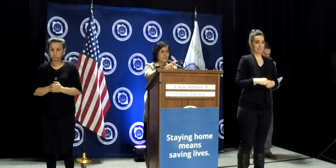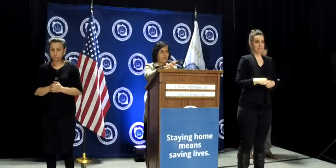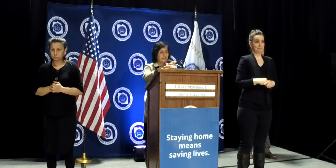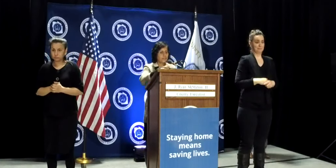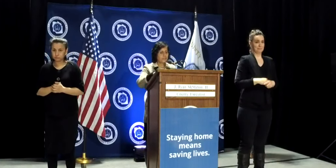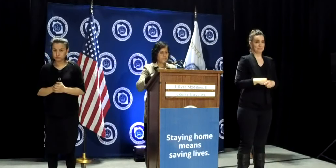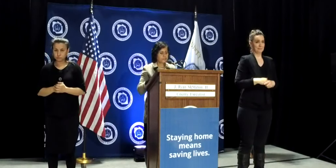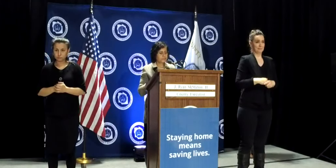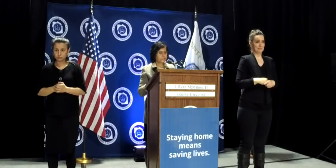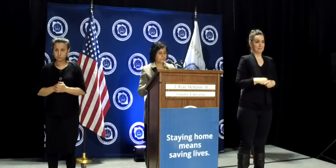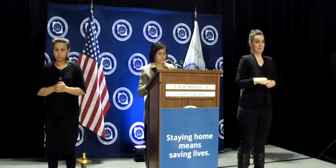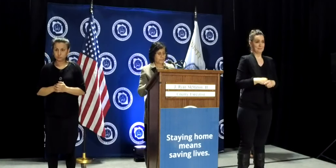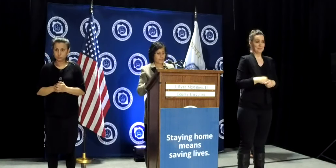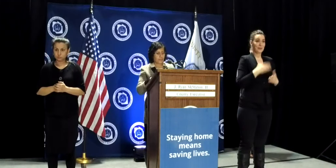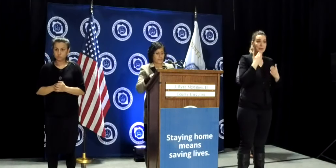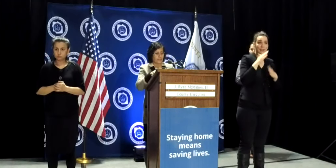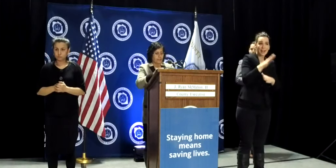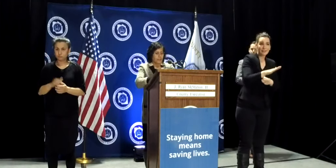Good afternoon.